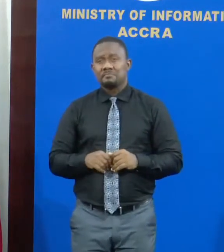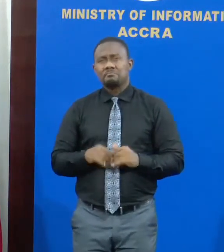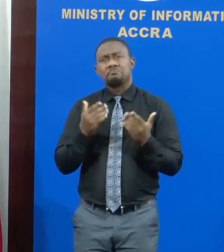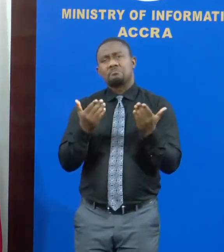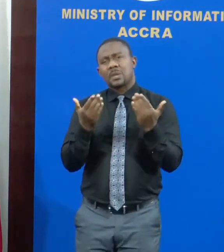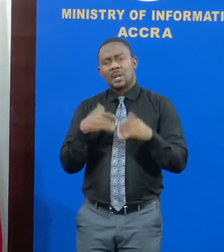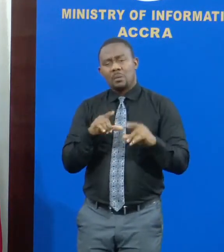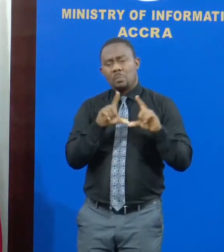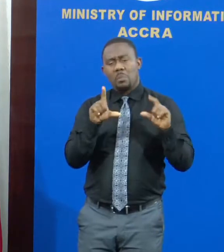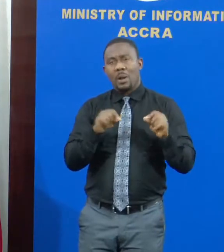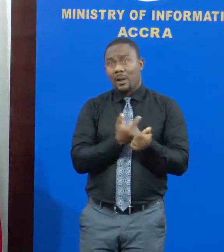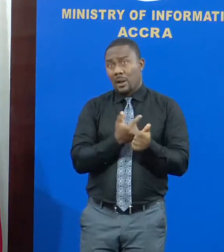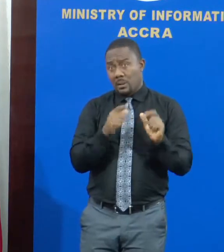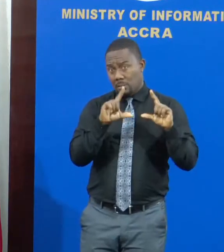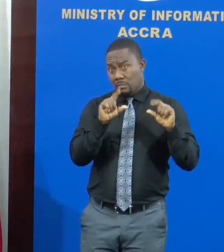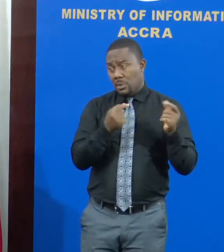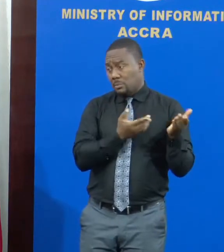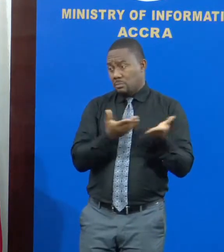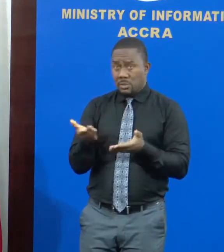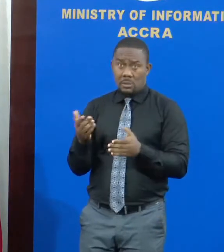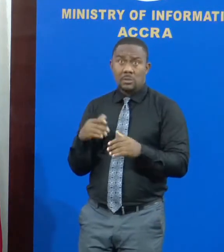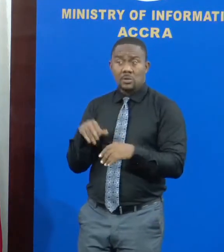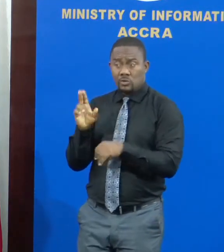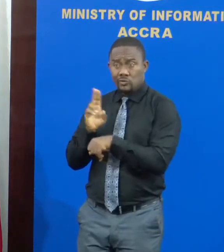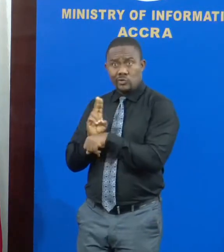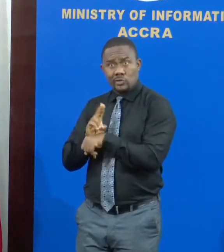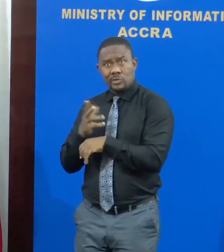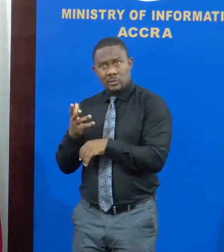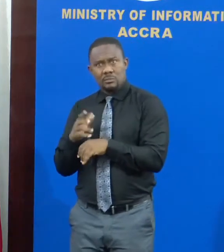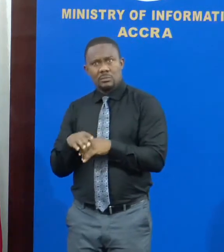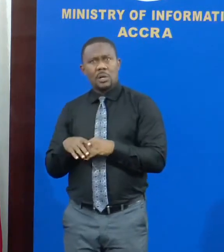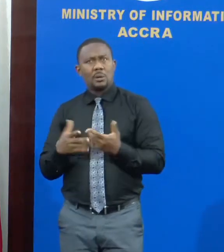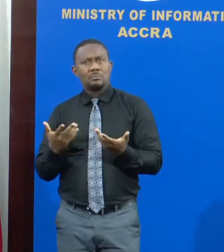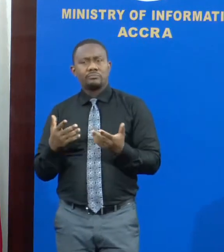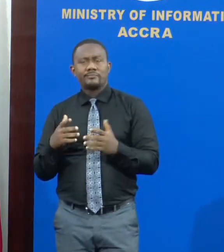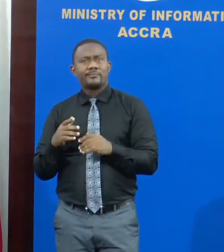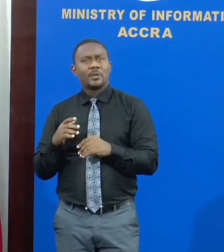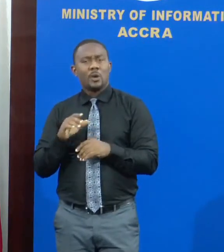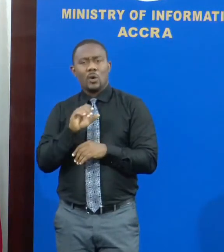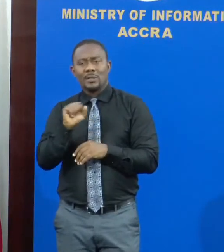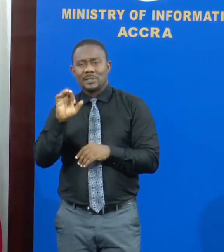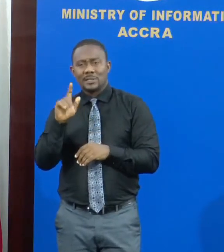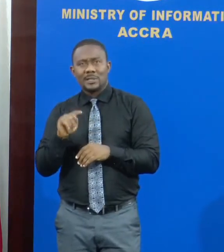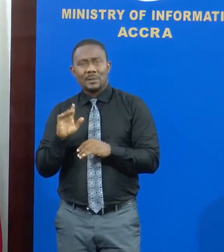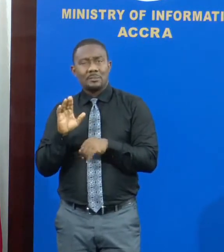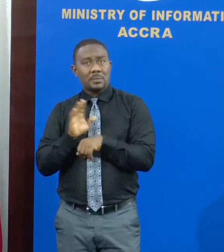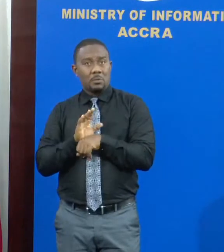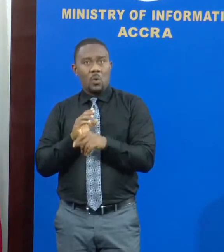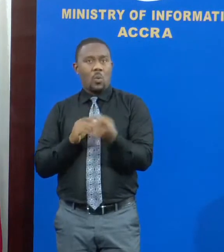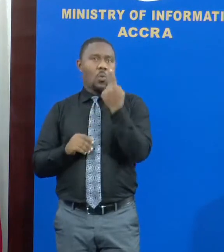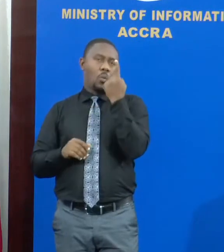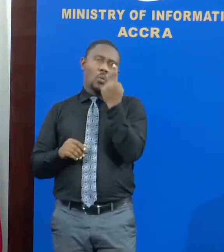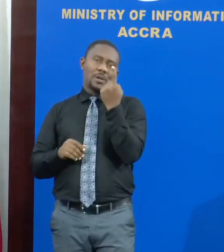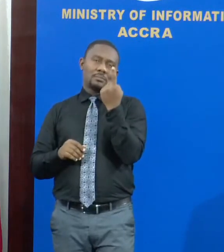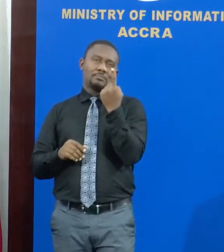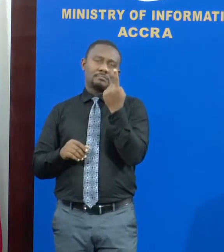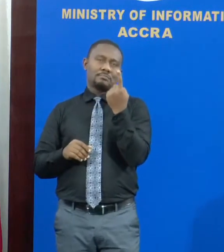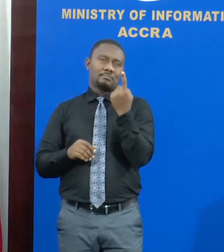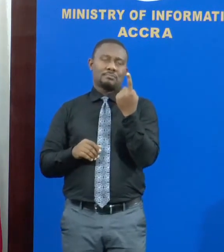with that card, and we're going to use that card to transact your SSNIT business also. So carry one card instead